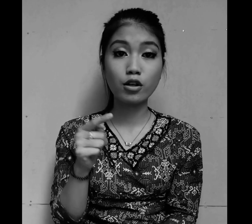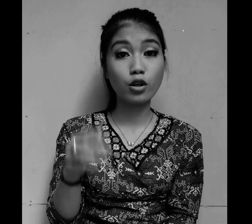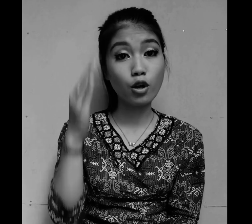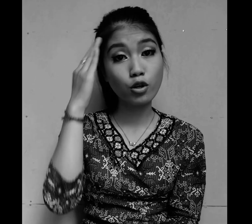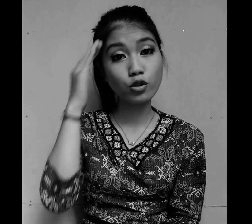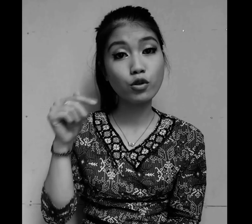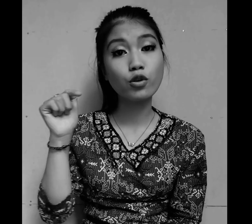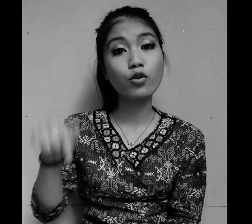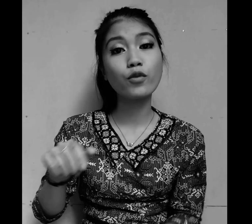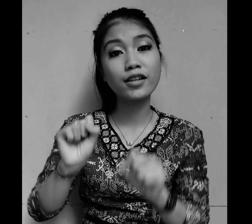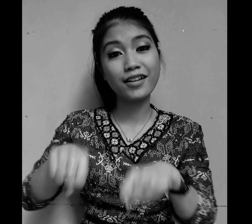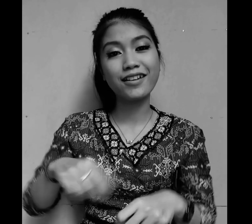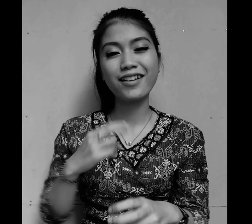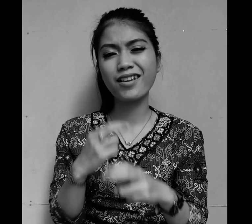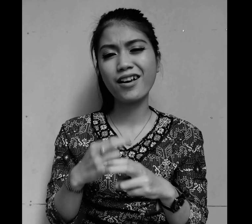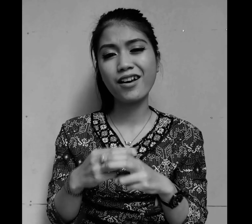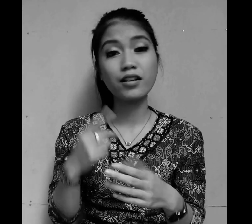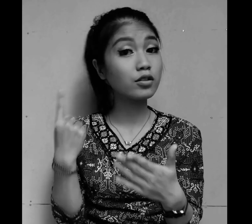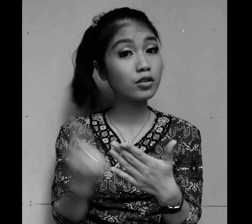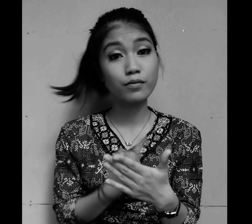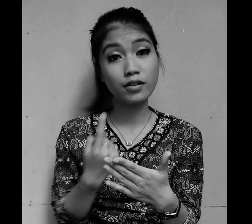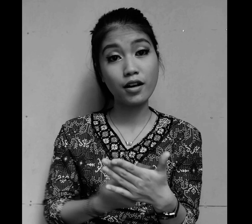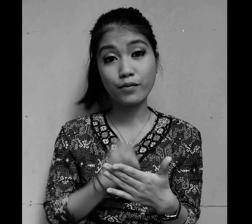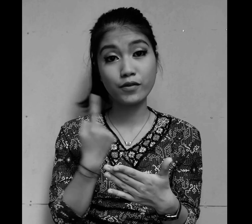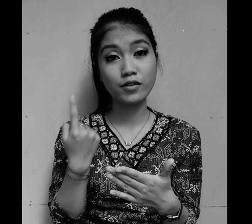hard, you know it can get hard sometimes.